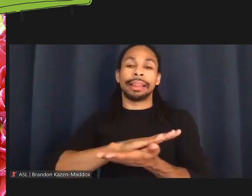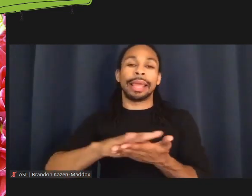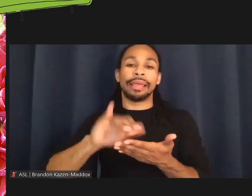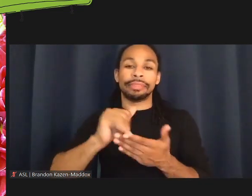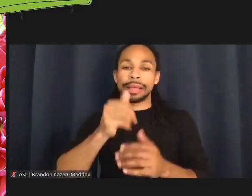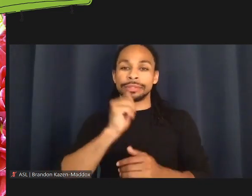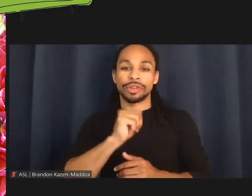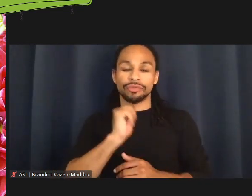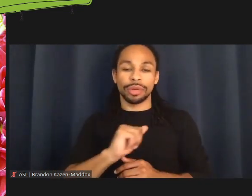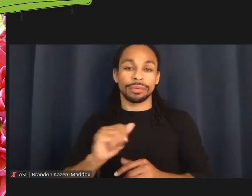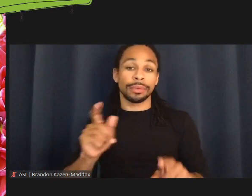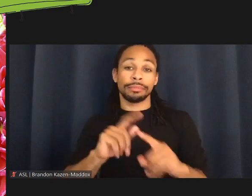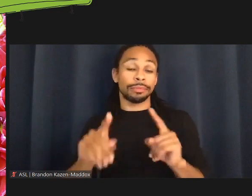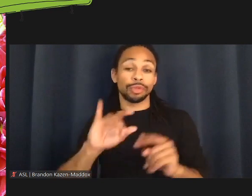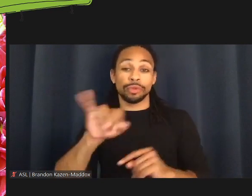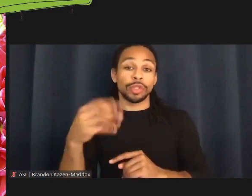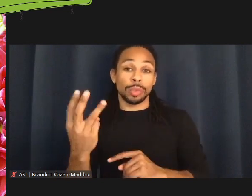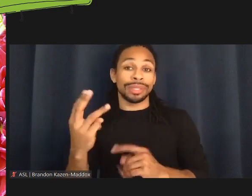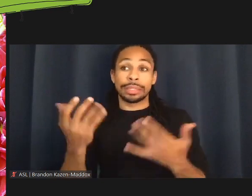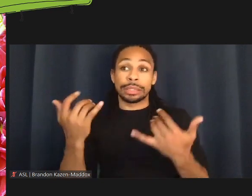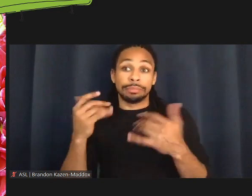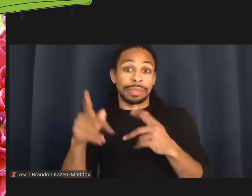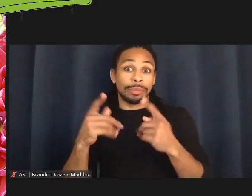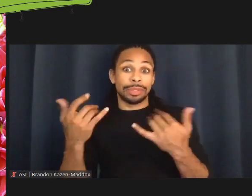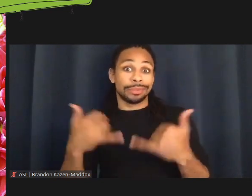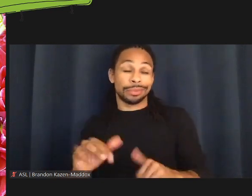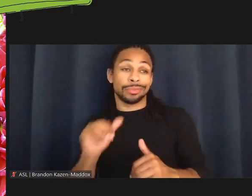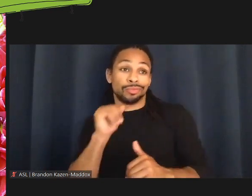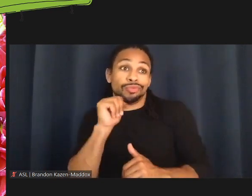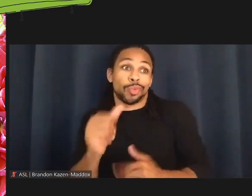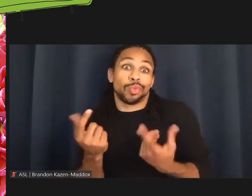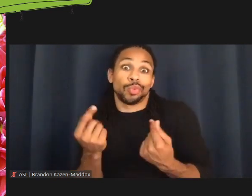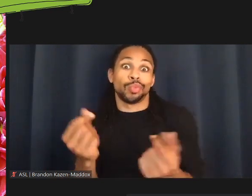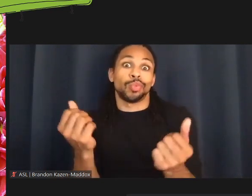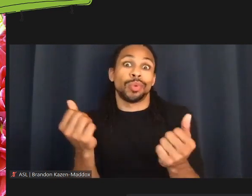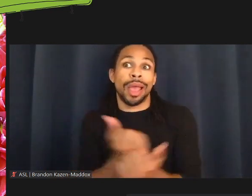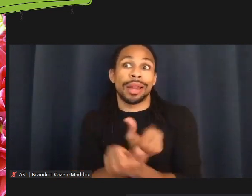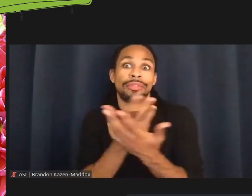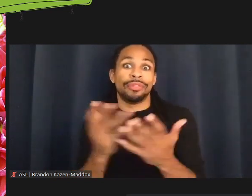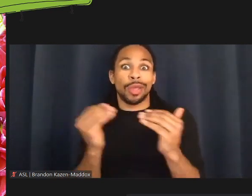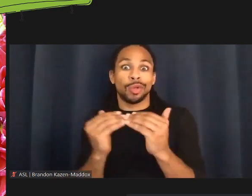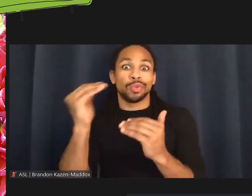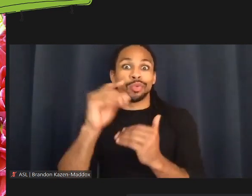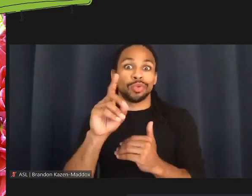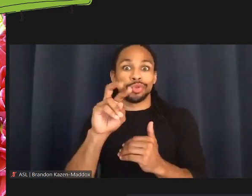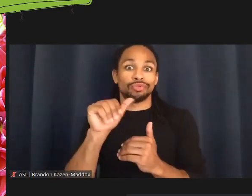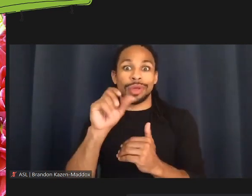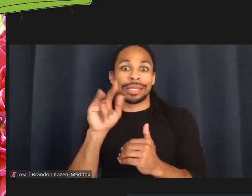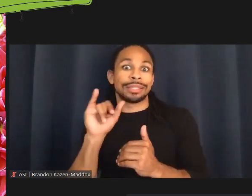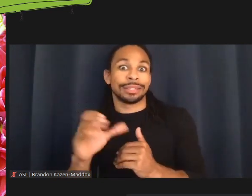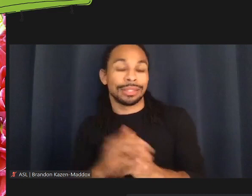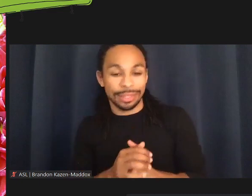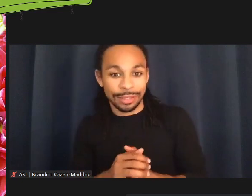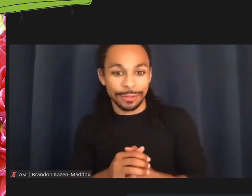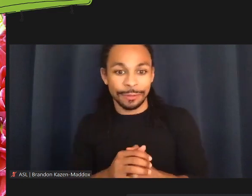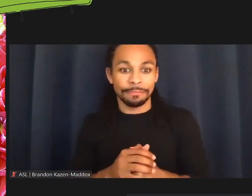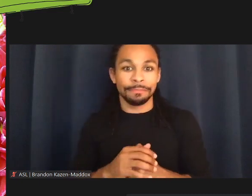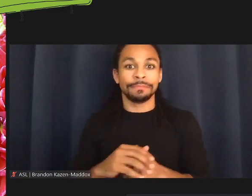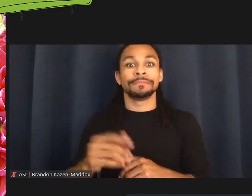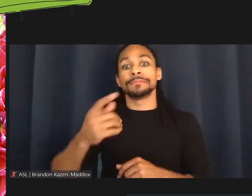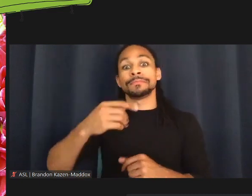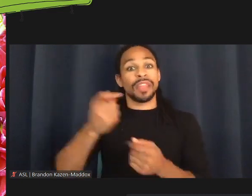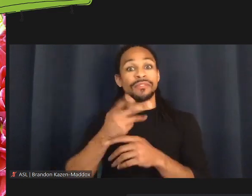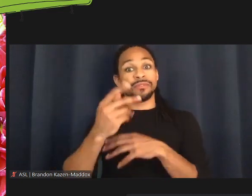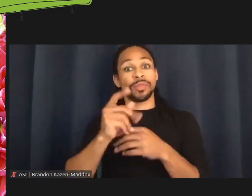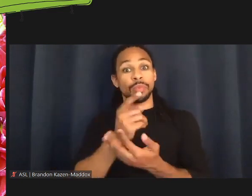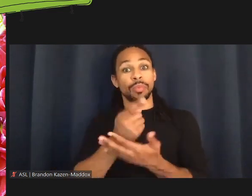do nothing. We performed our noble preaching duty, then waited on an angel to fly in and find us worthy of saving. A couple of weeks